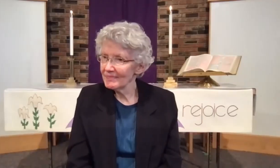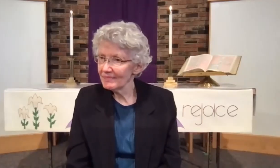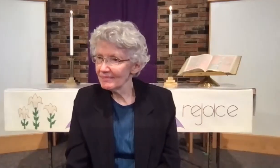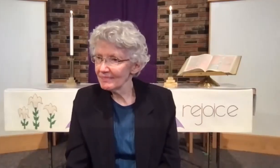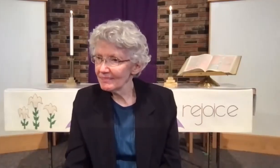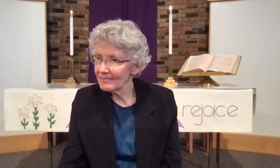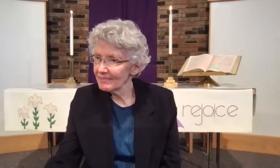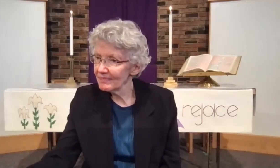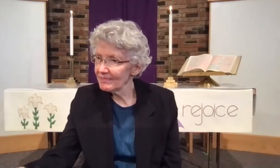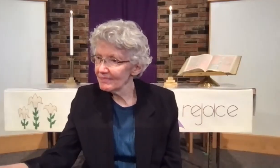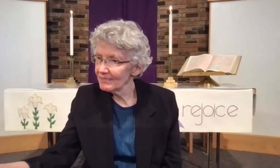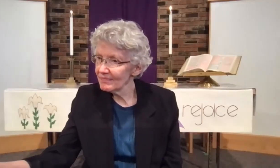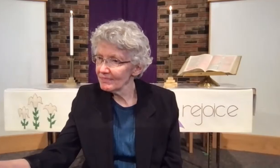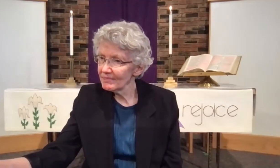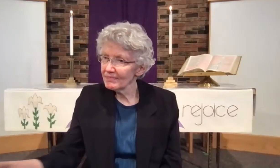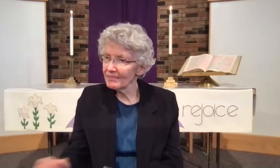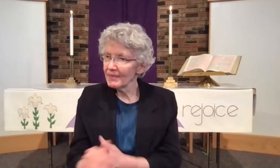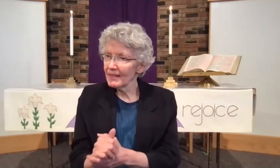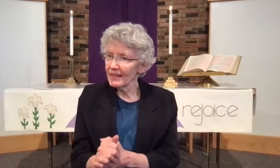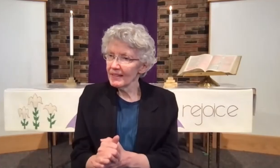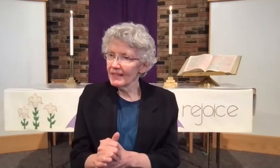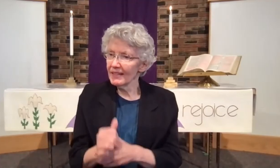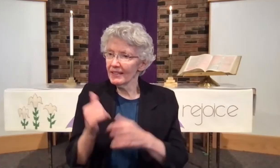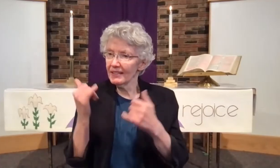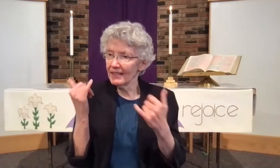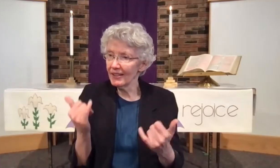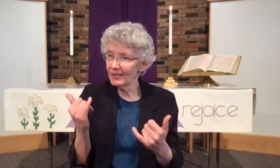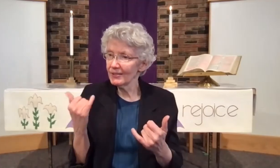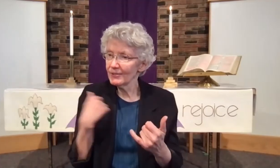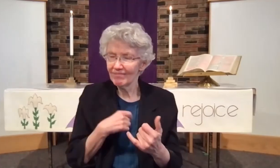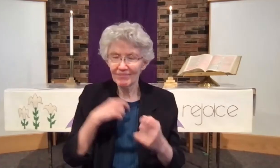We have an invitation to give your offering.